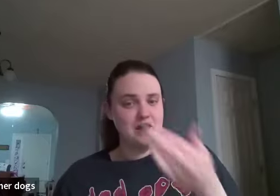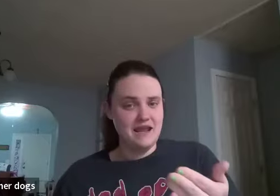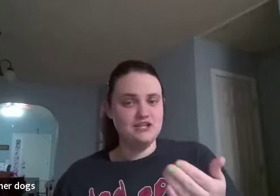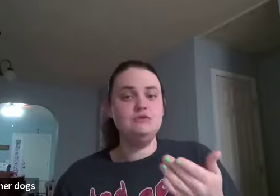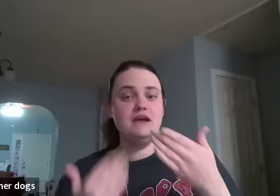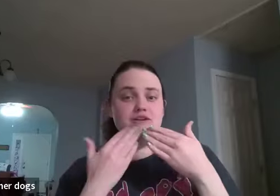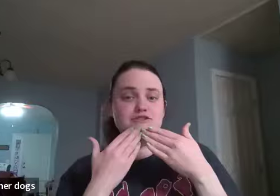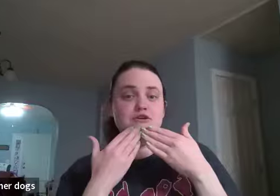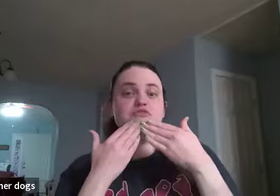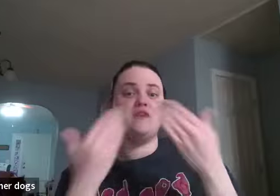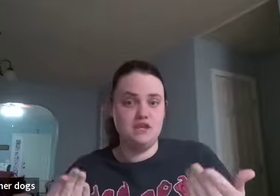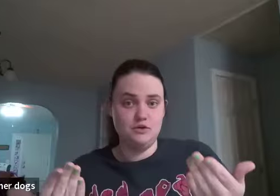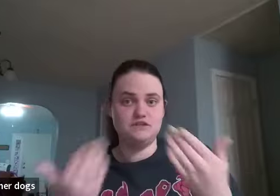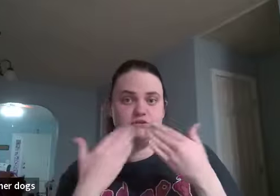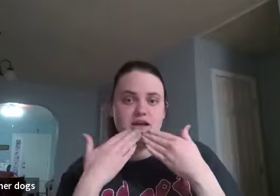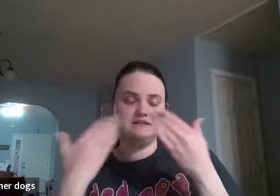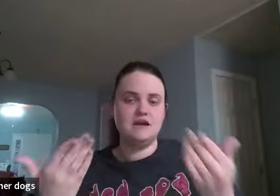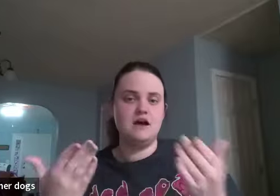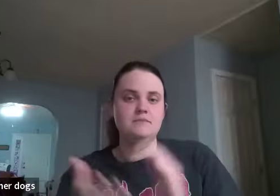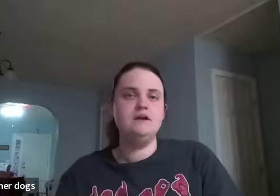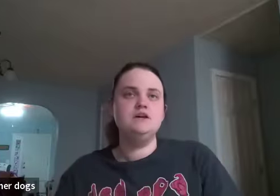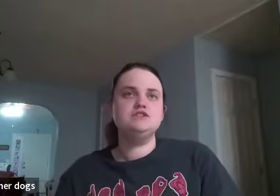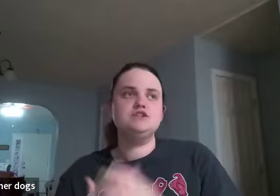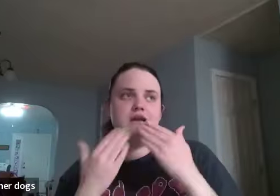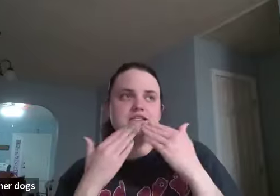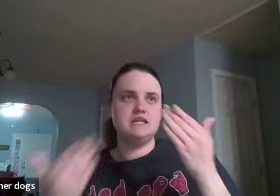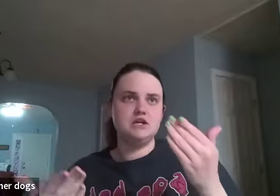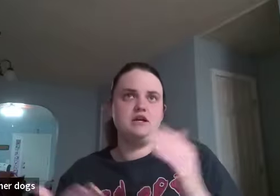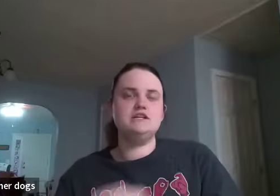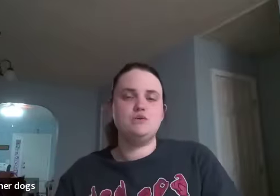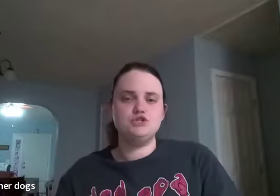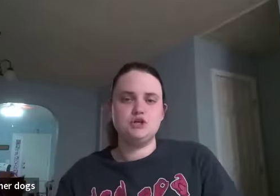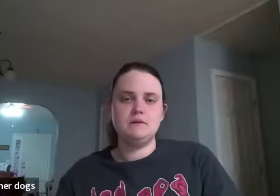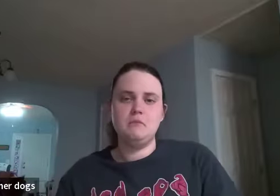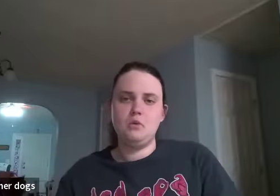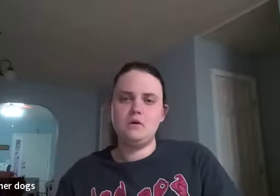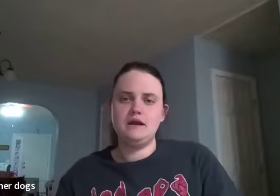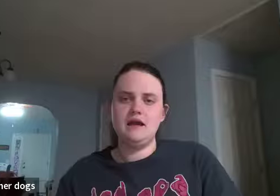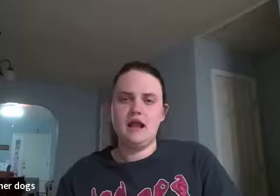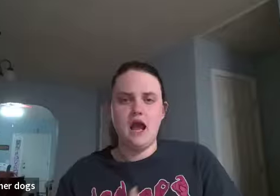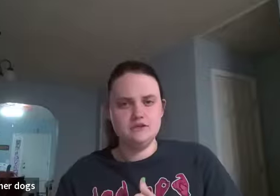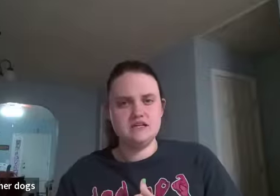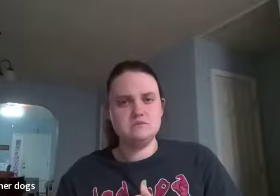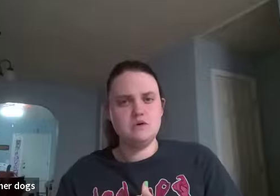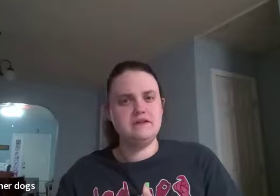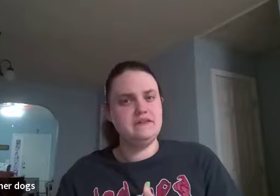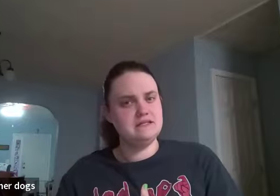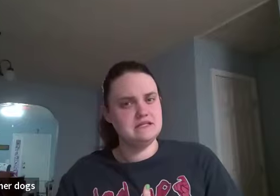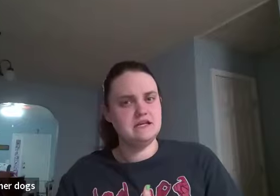one hand. You can also go thank you with two hands. Two hands here is almost showing more, like I use that as more of like the intense,